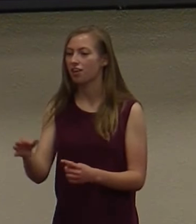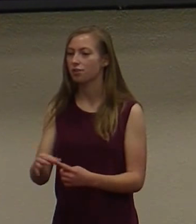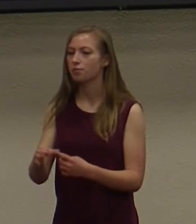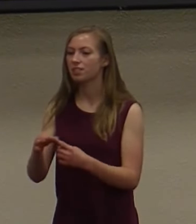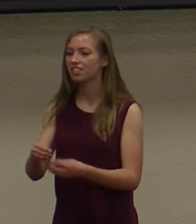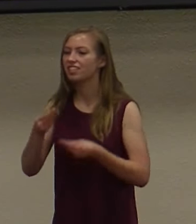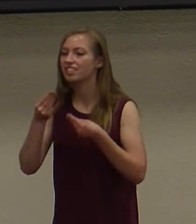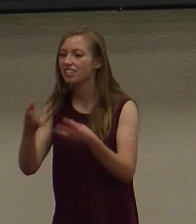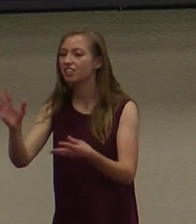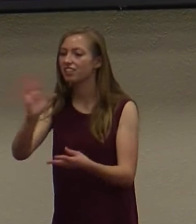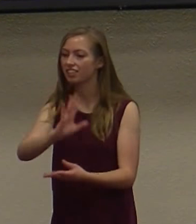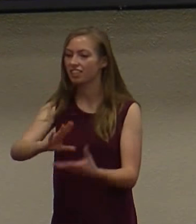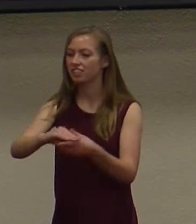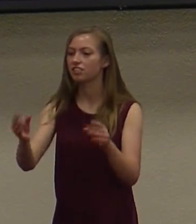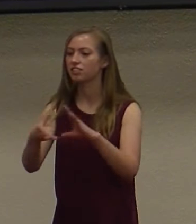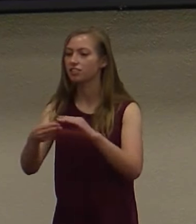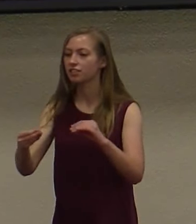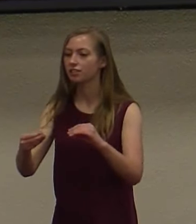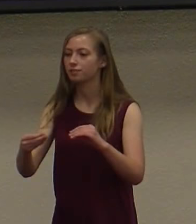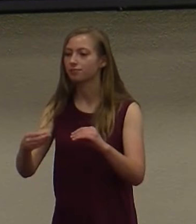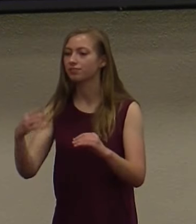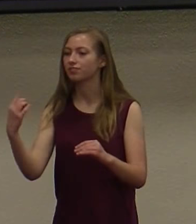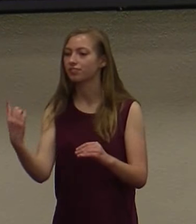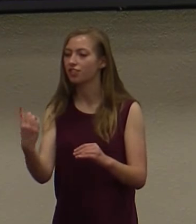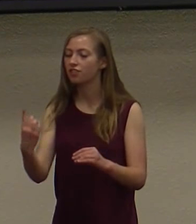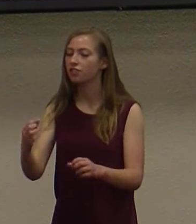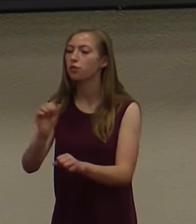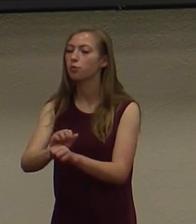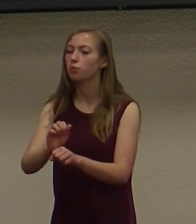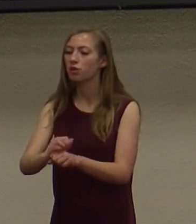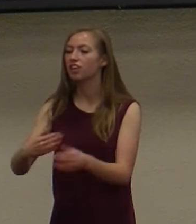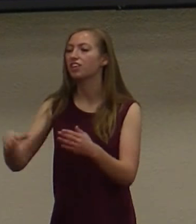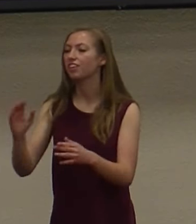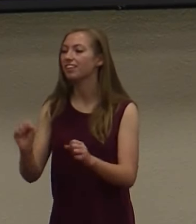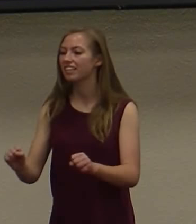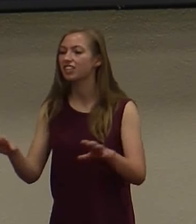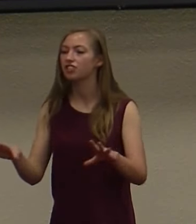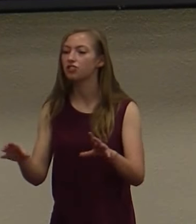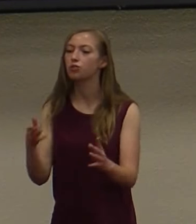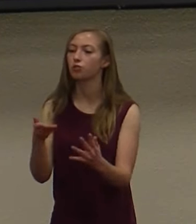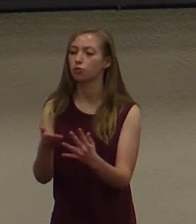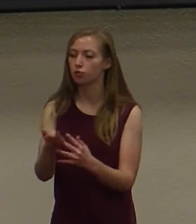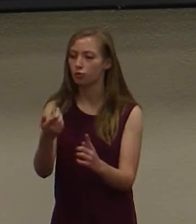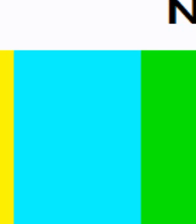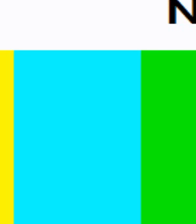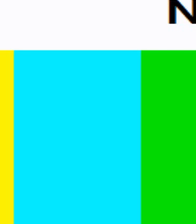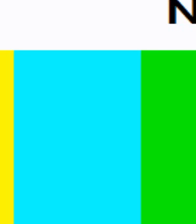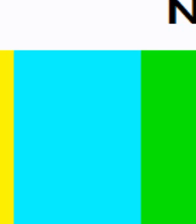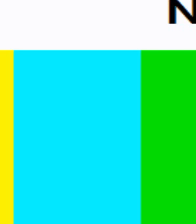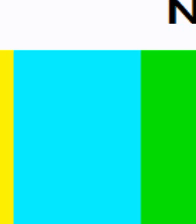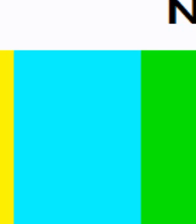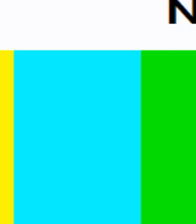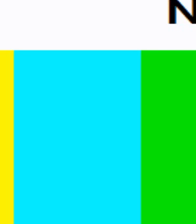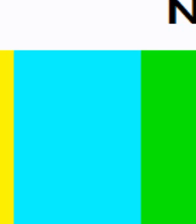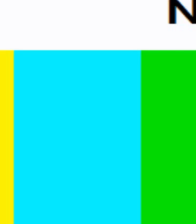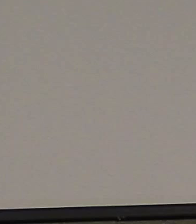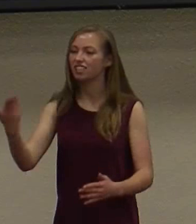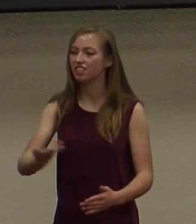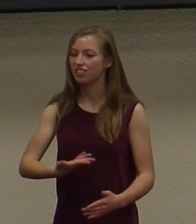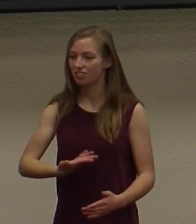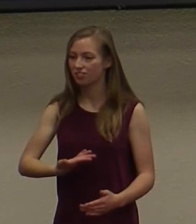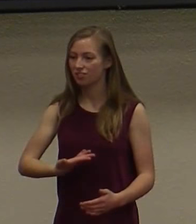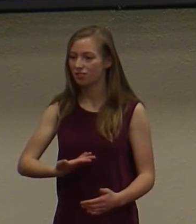his story and something of the work that God is able to do through him. I'm pleased and blessed this morning to